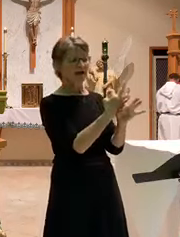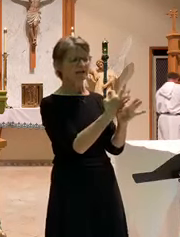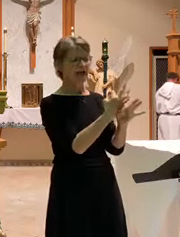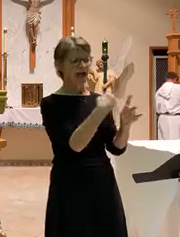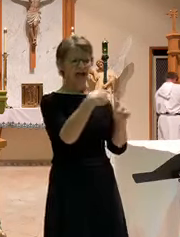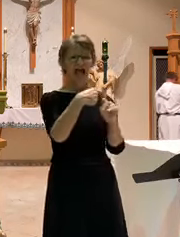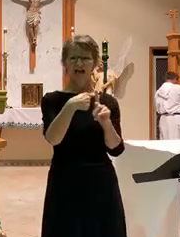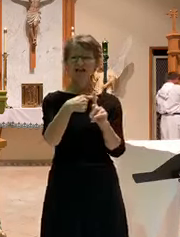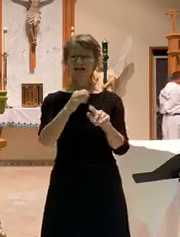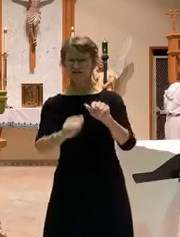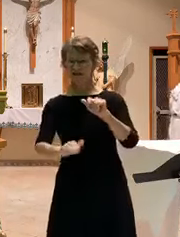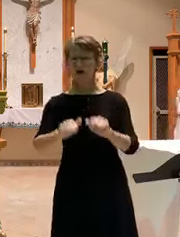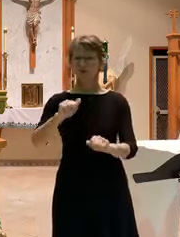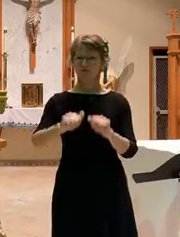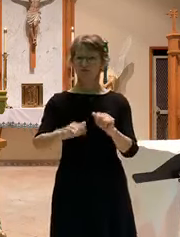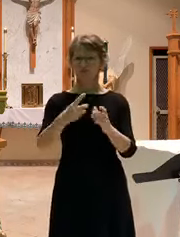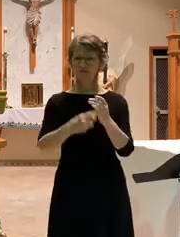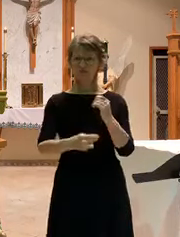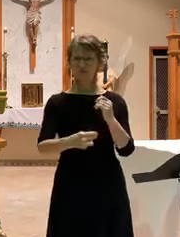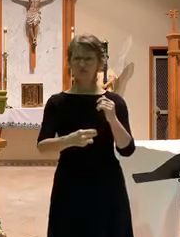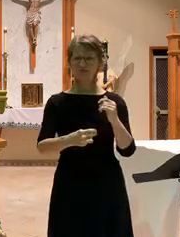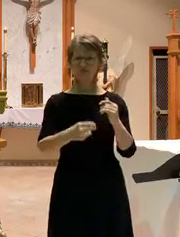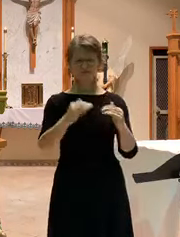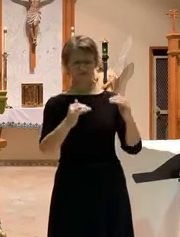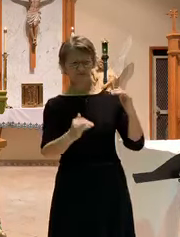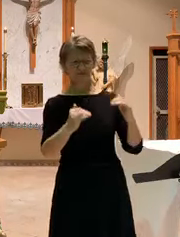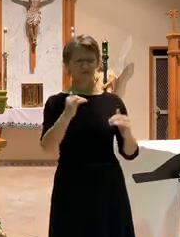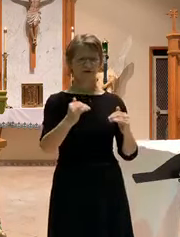two characteristics that make him easy to relate to.